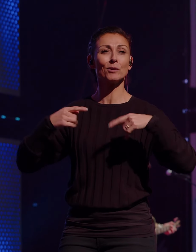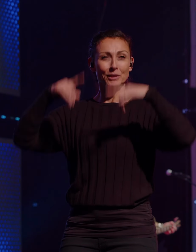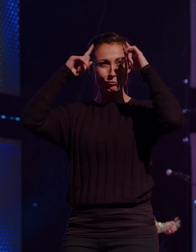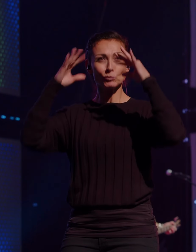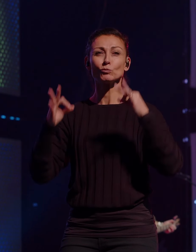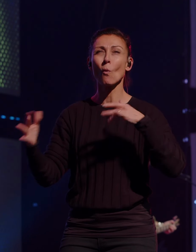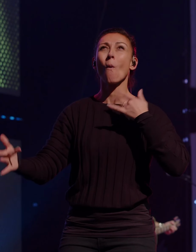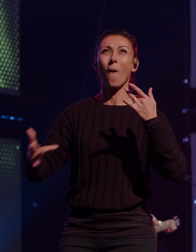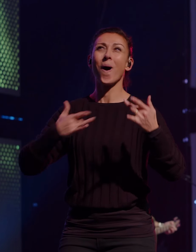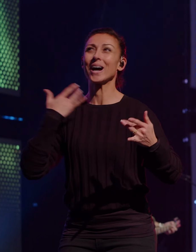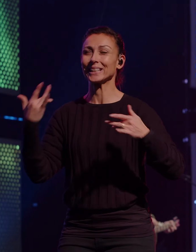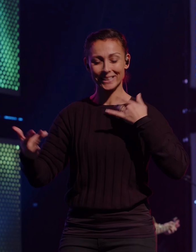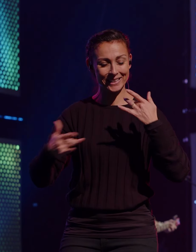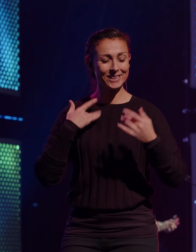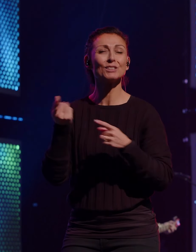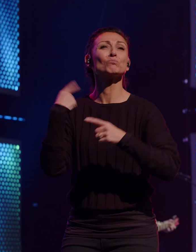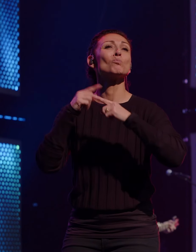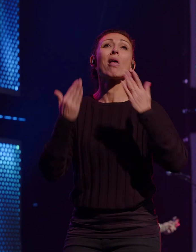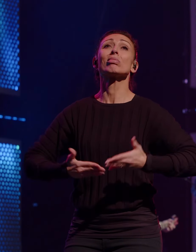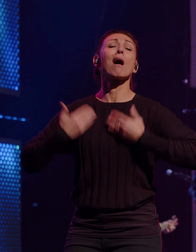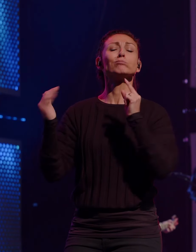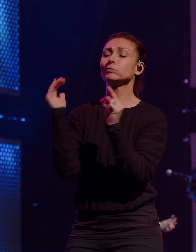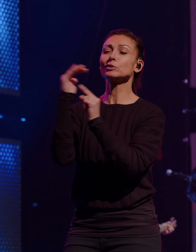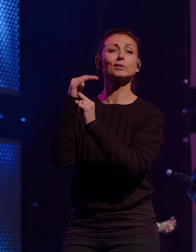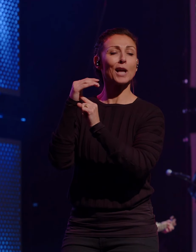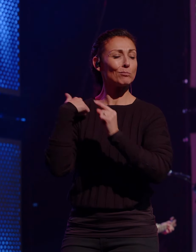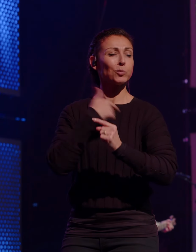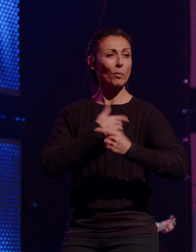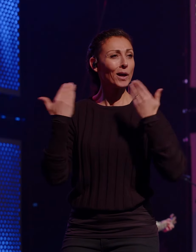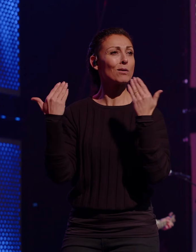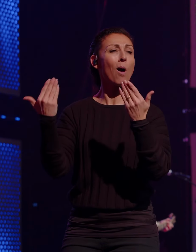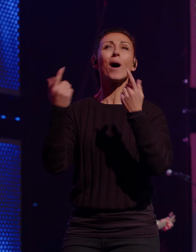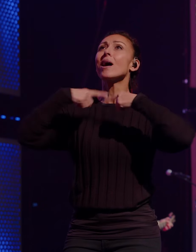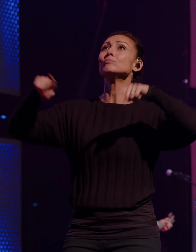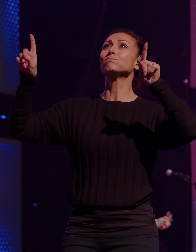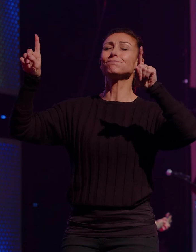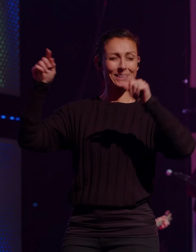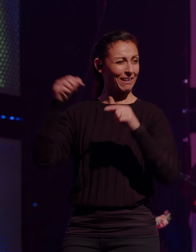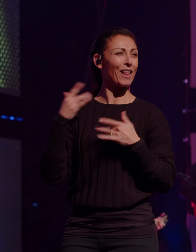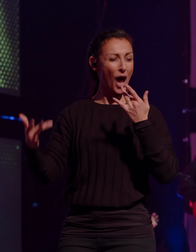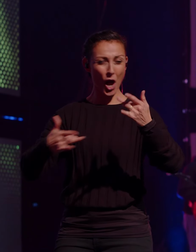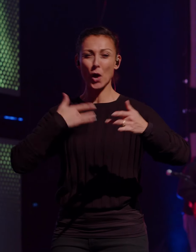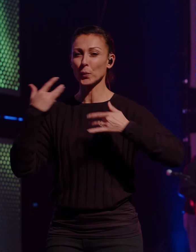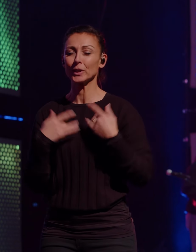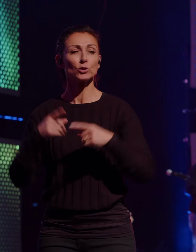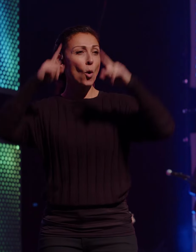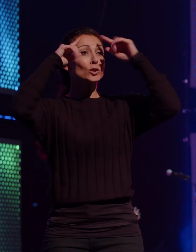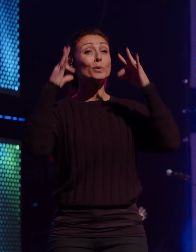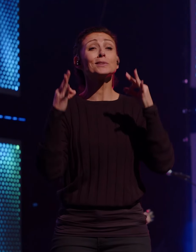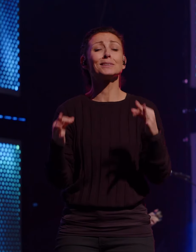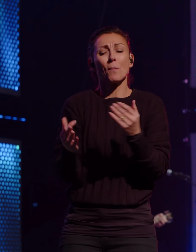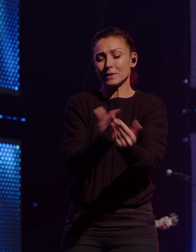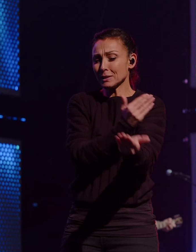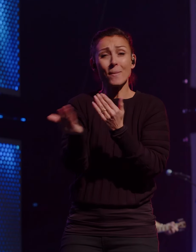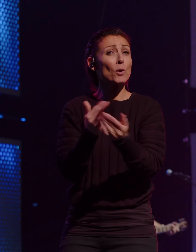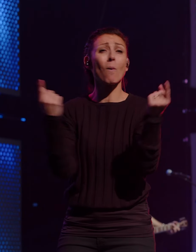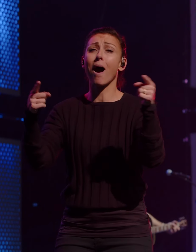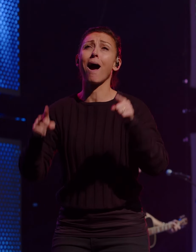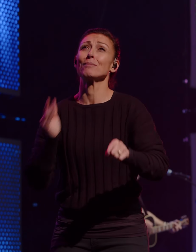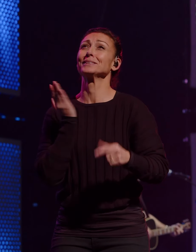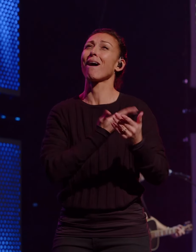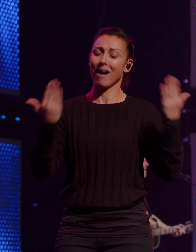say rejoice. From the mountaintops. We'll shout it out loud. And again I say rejoice.